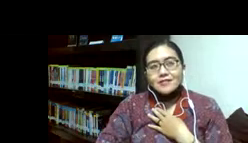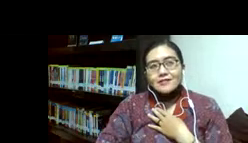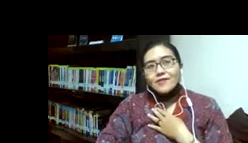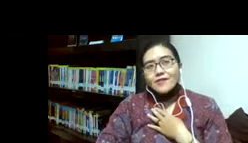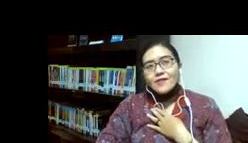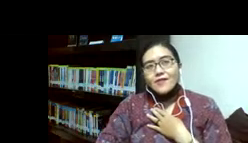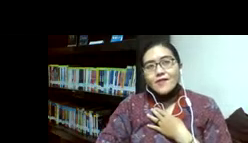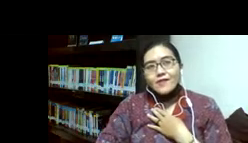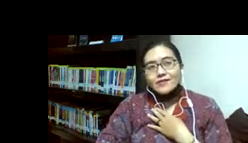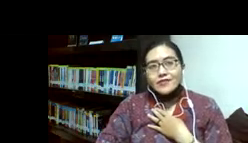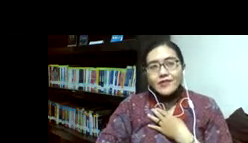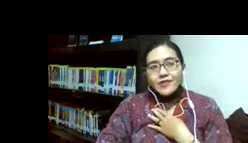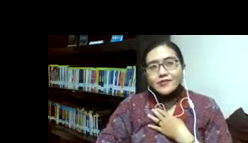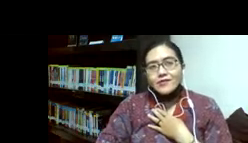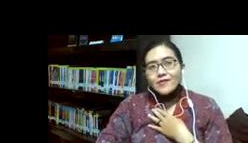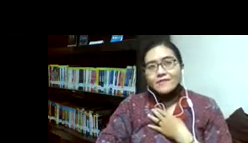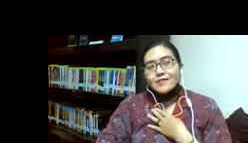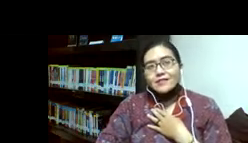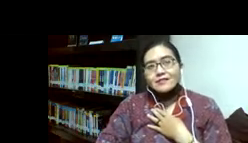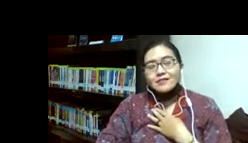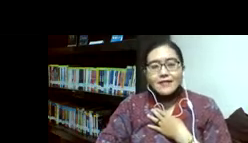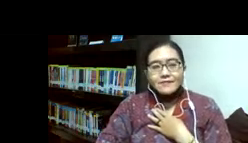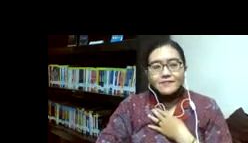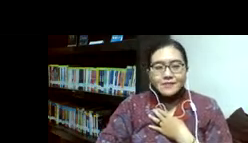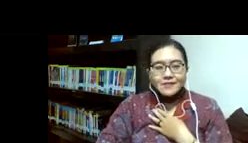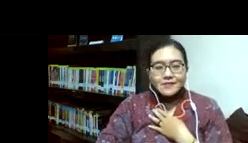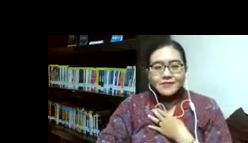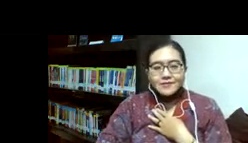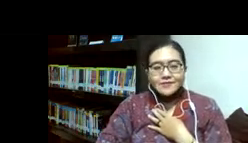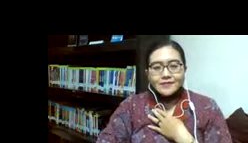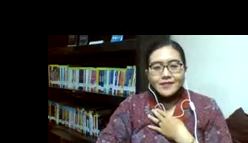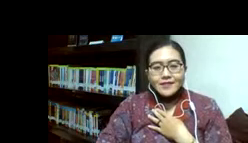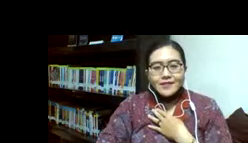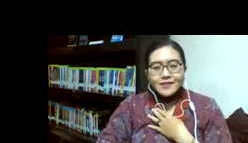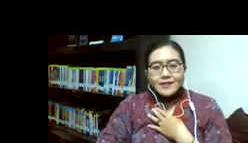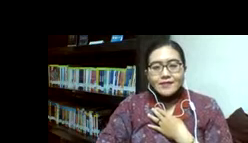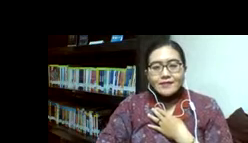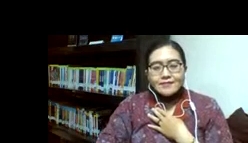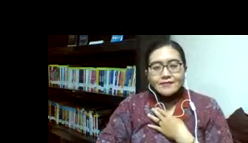what is on the thought of the deaf people.